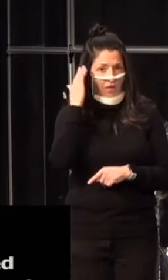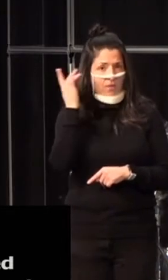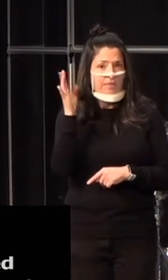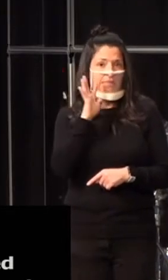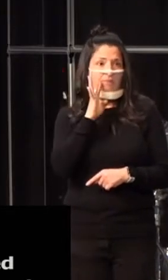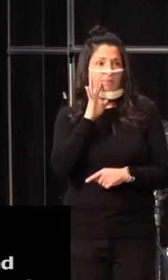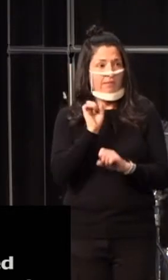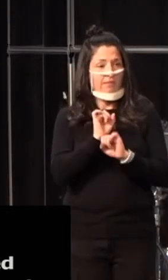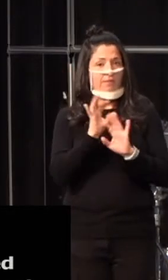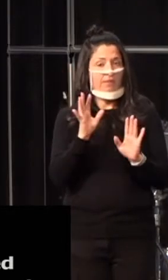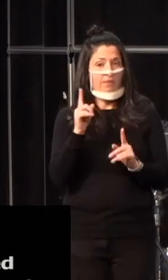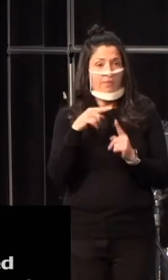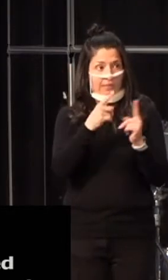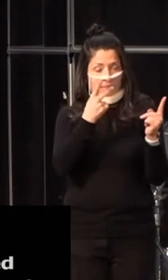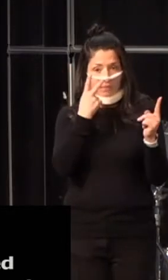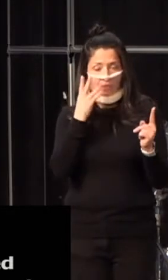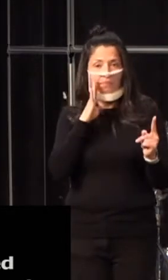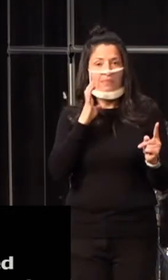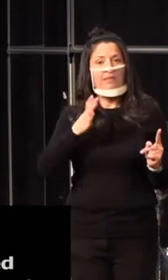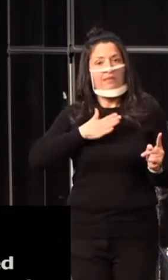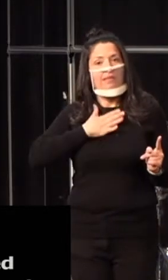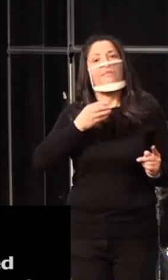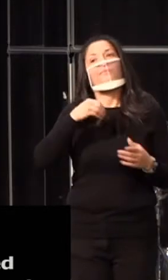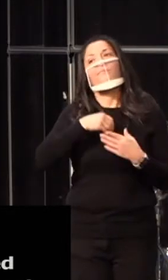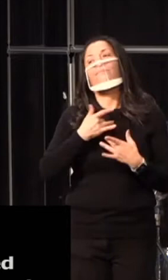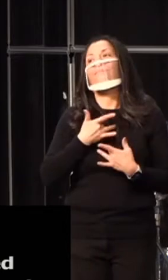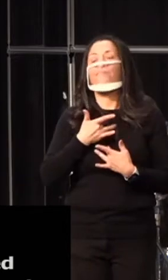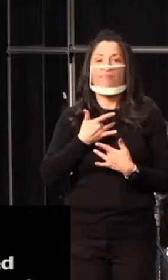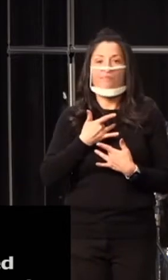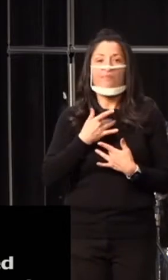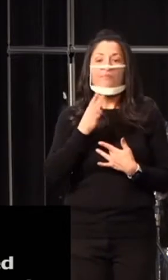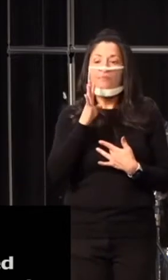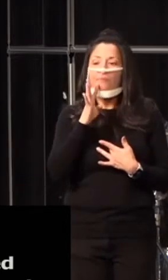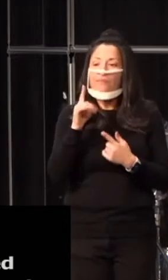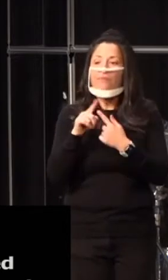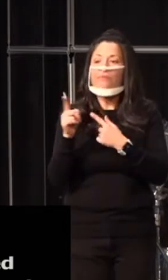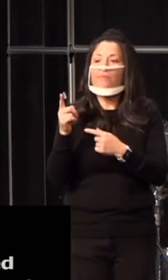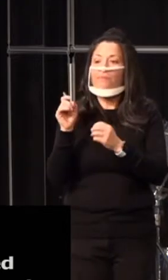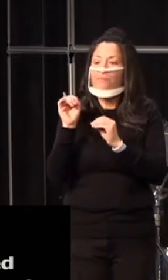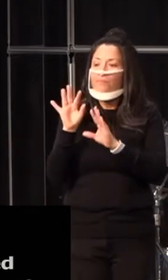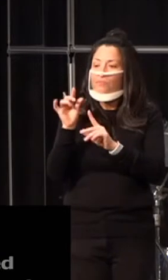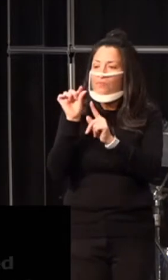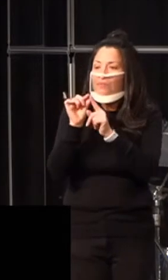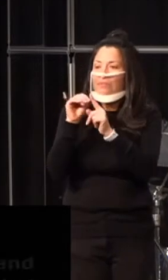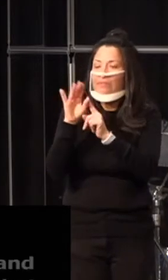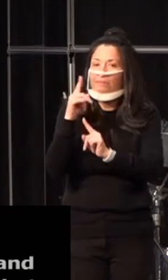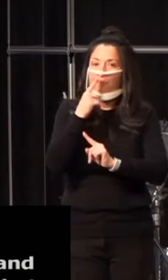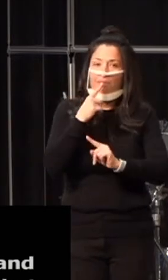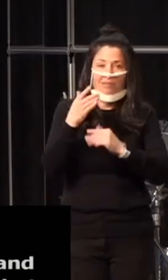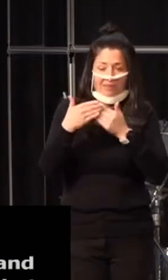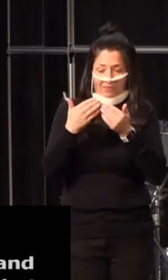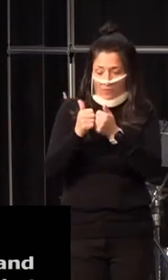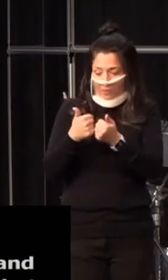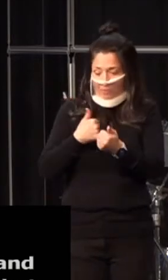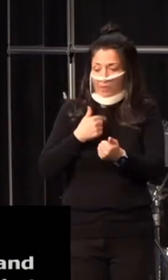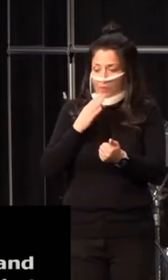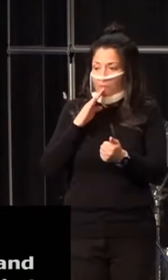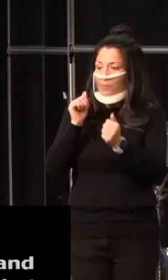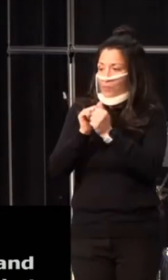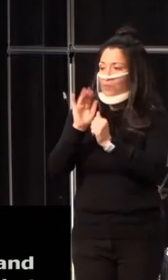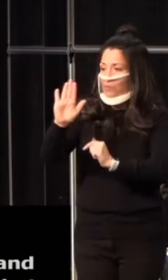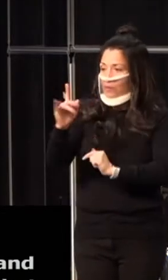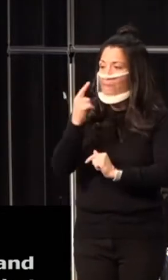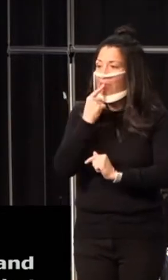you. And when he sees you, he will be glad in his heart. And you are to speak to him and put the words in his mouth. And I, even I, will be with your mouth and his